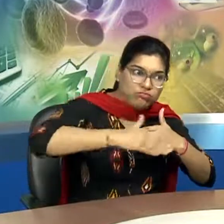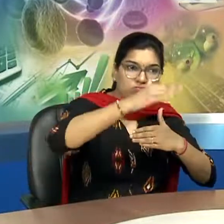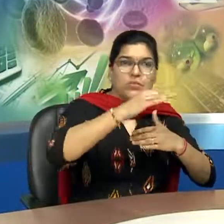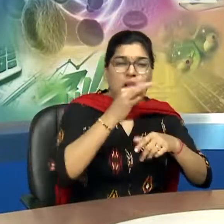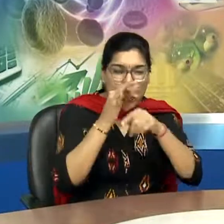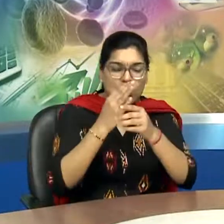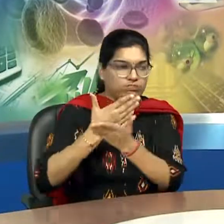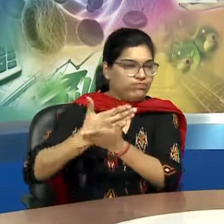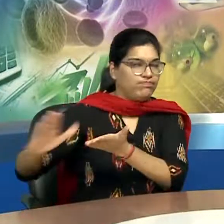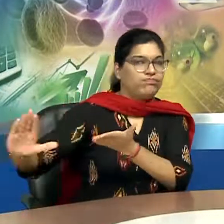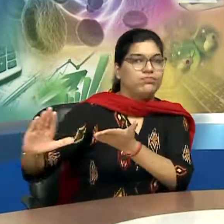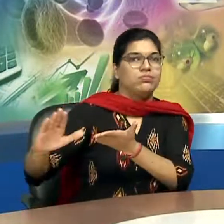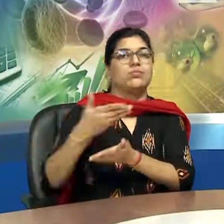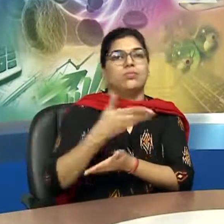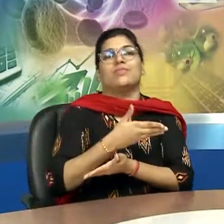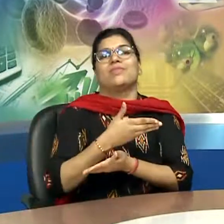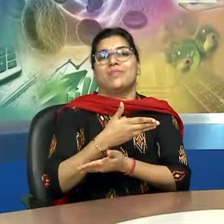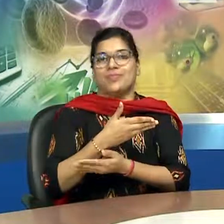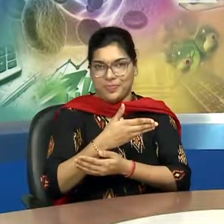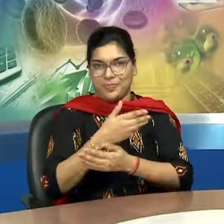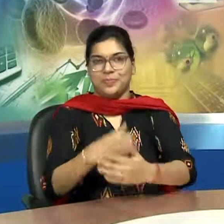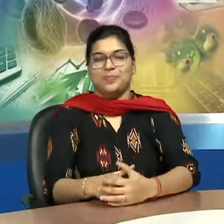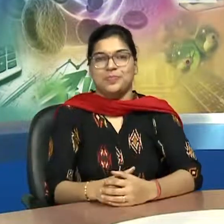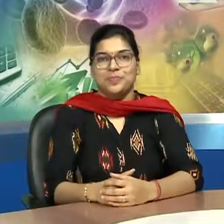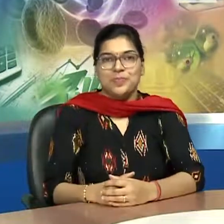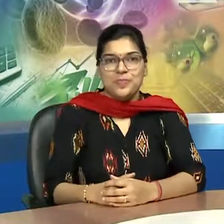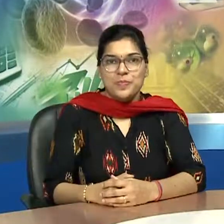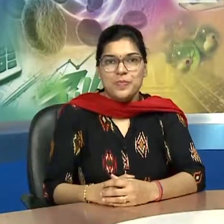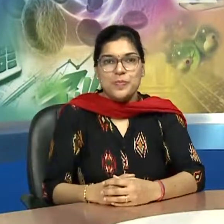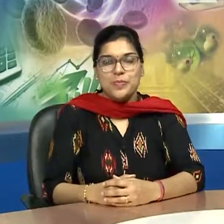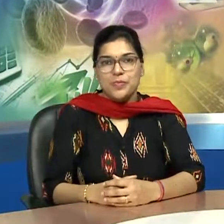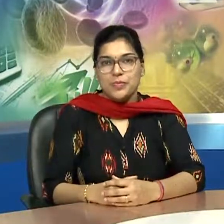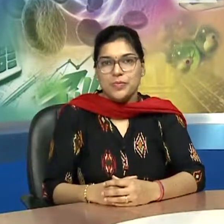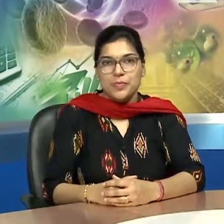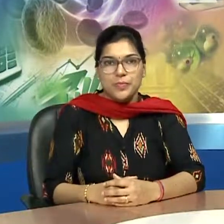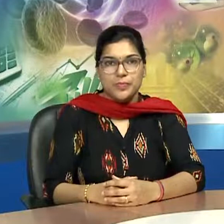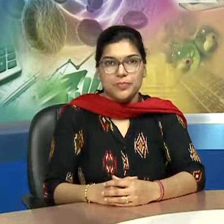encouragement for them, and we all celebrate their choice.